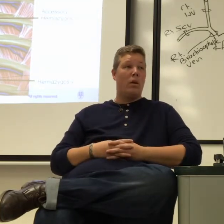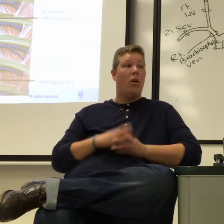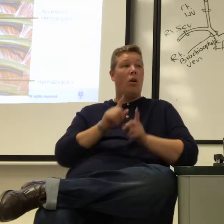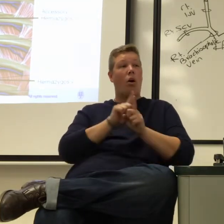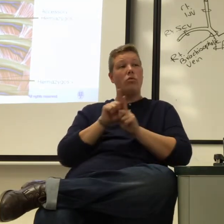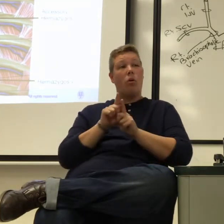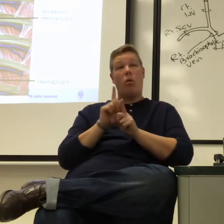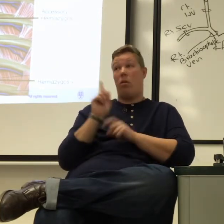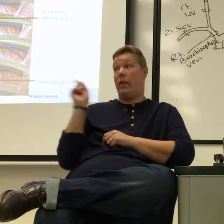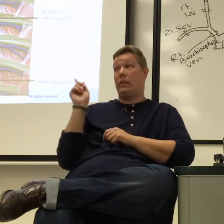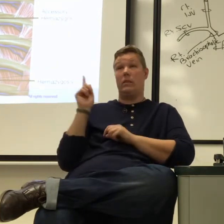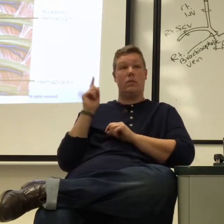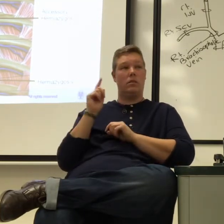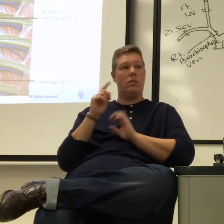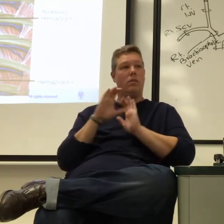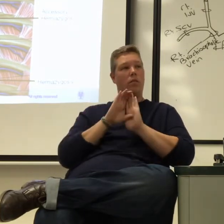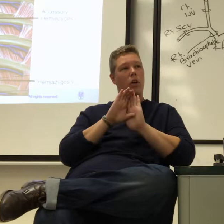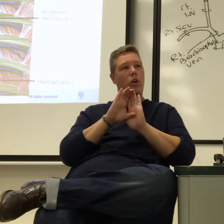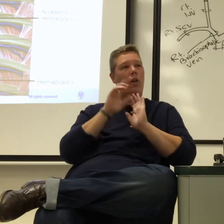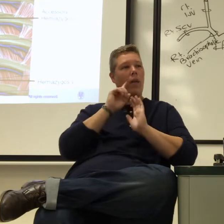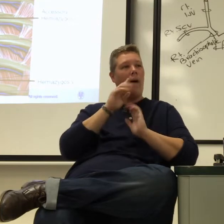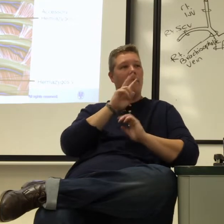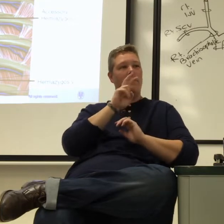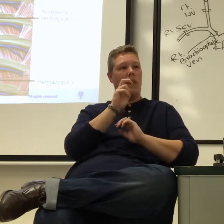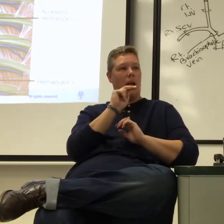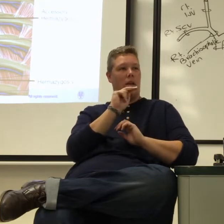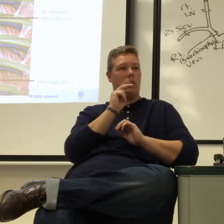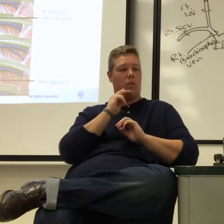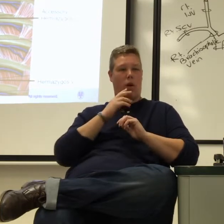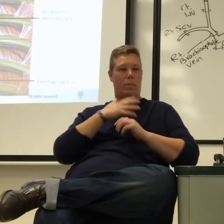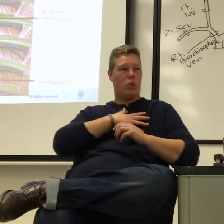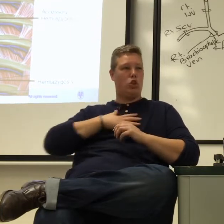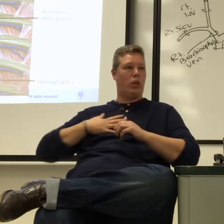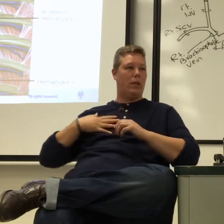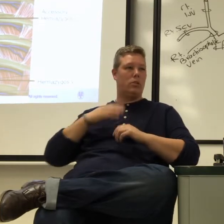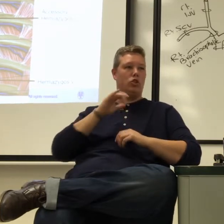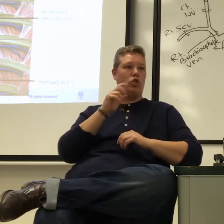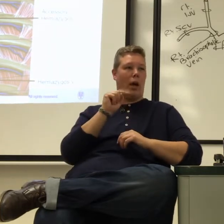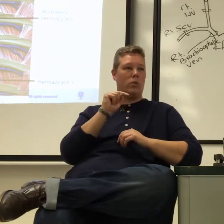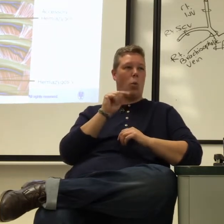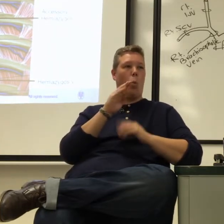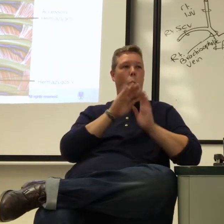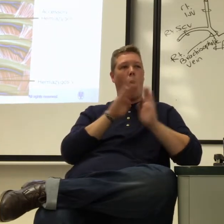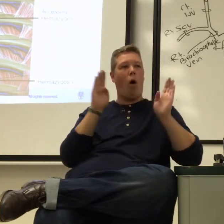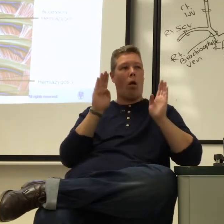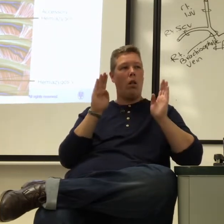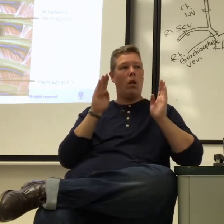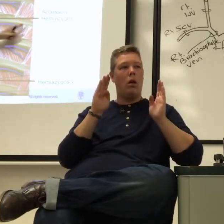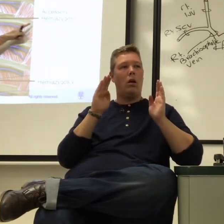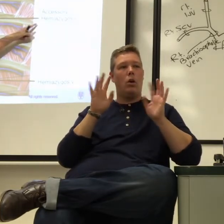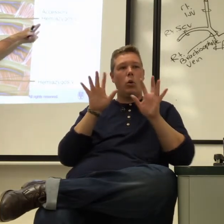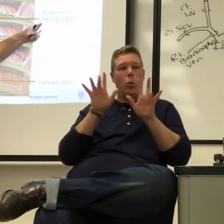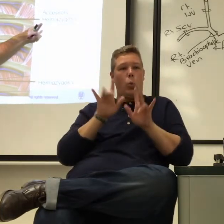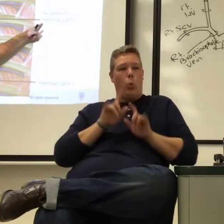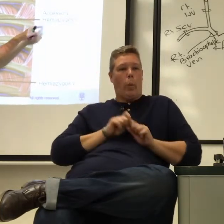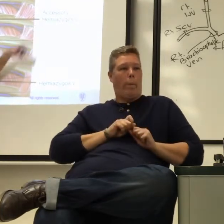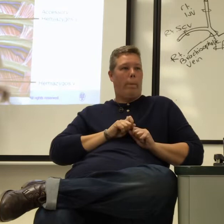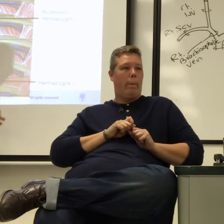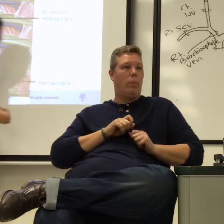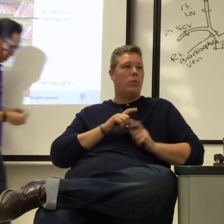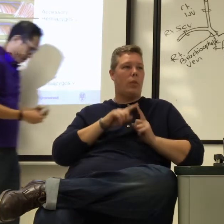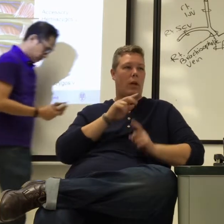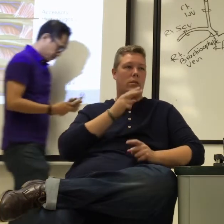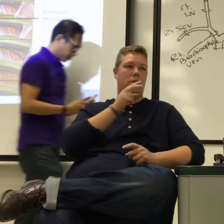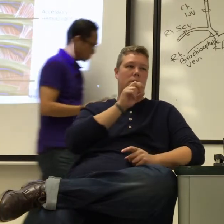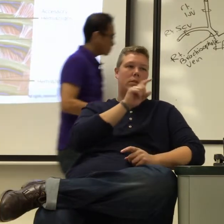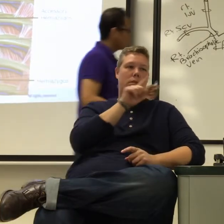this figure are all the little veins that drain the chest wall. These right here. I would note azygous and hemiazygous.